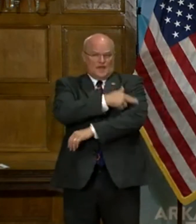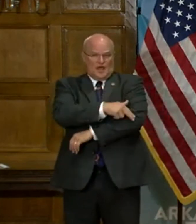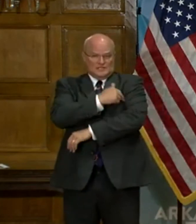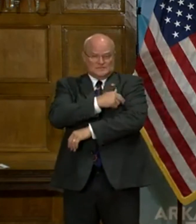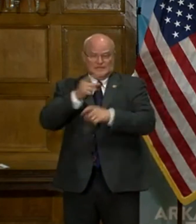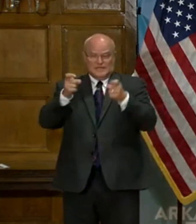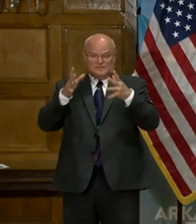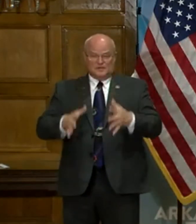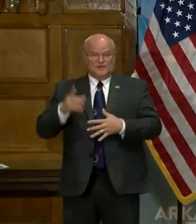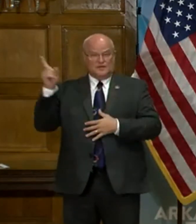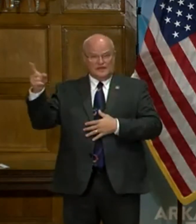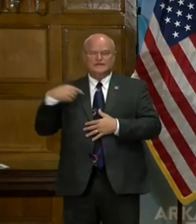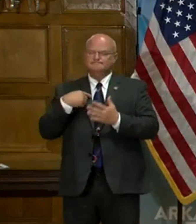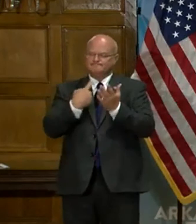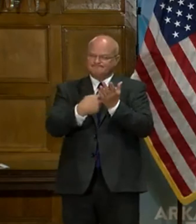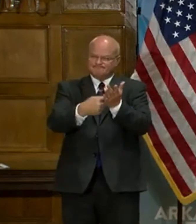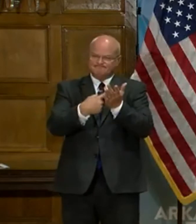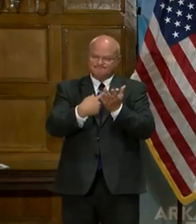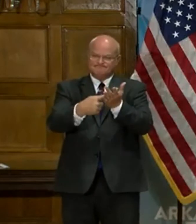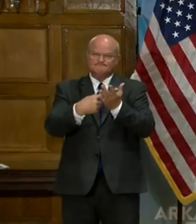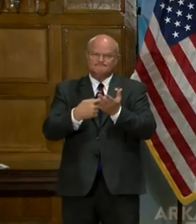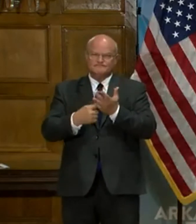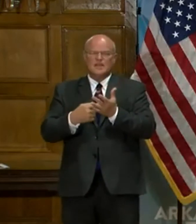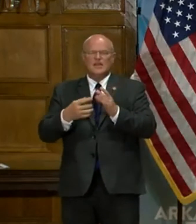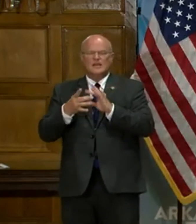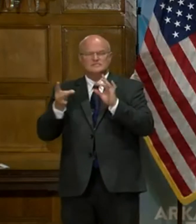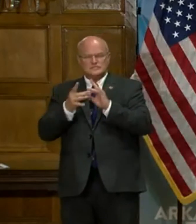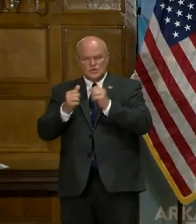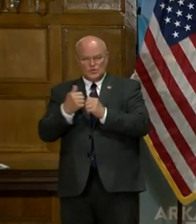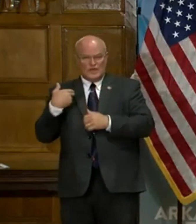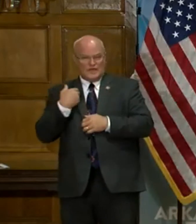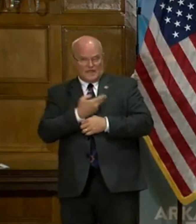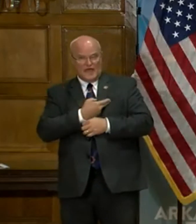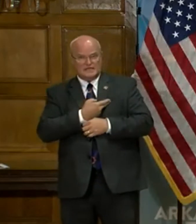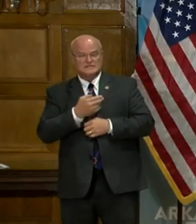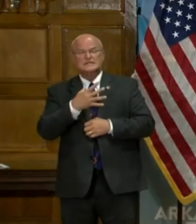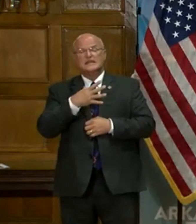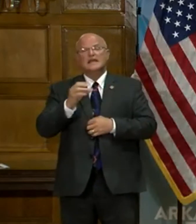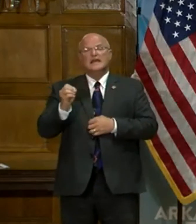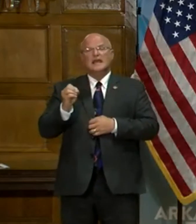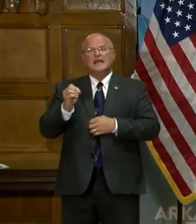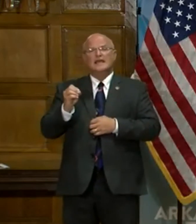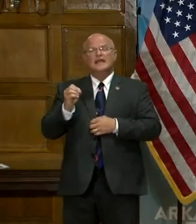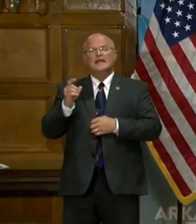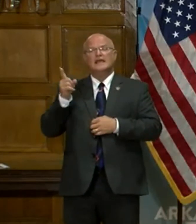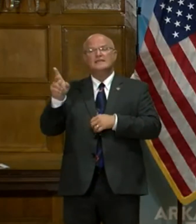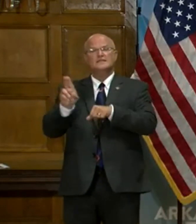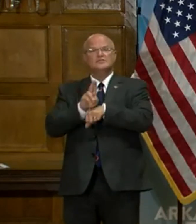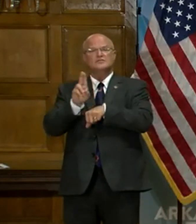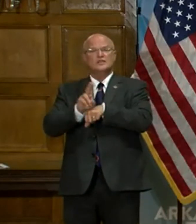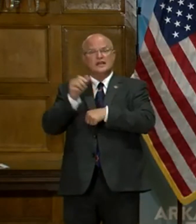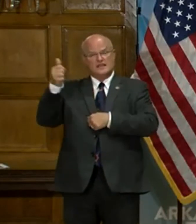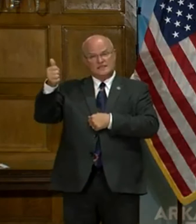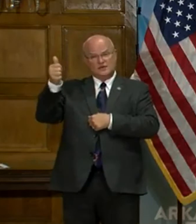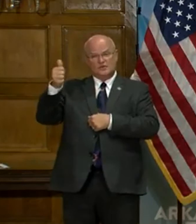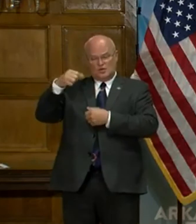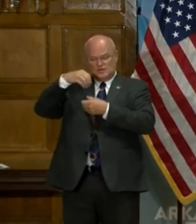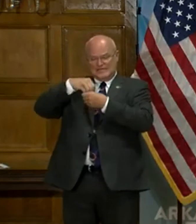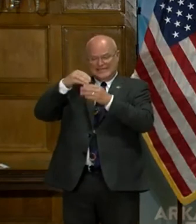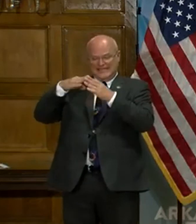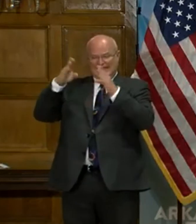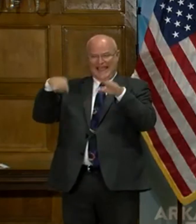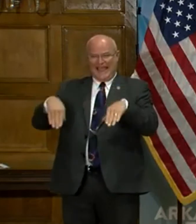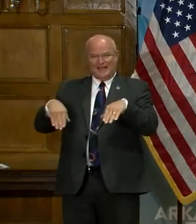hospital administrators there. They discussed this issue with us, and they're utilizing their own